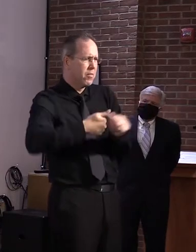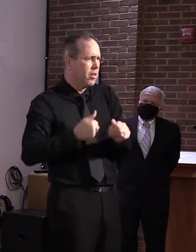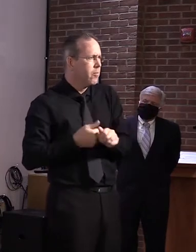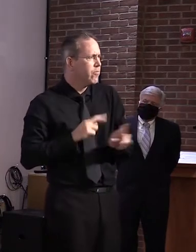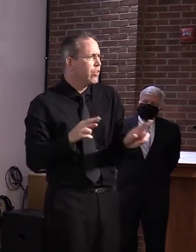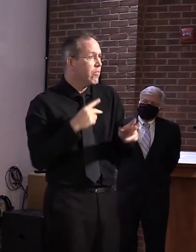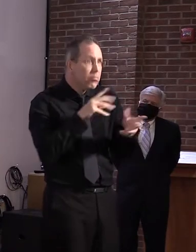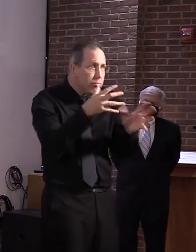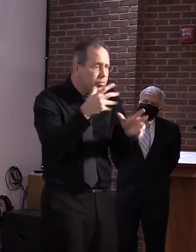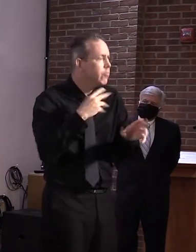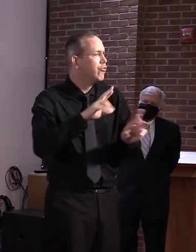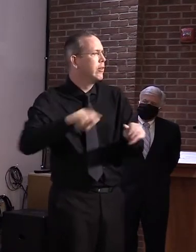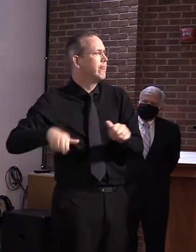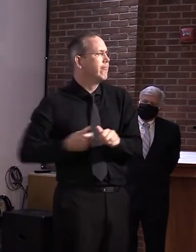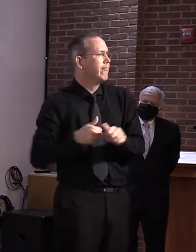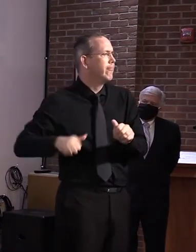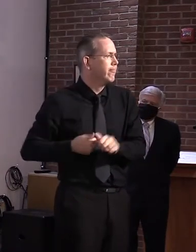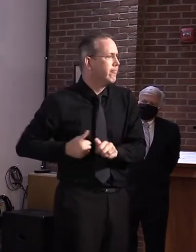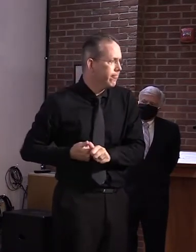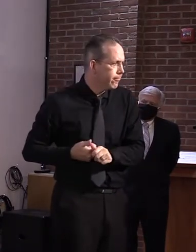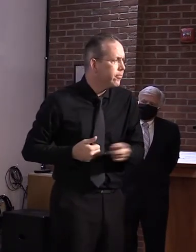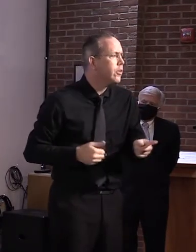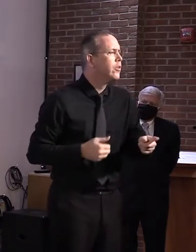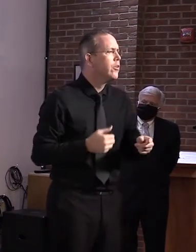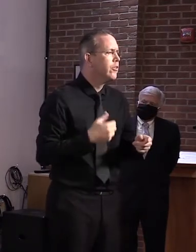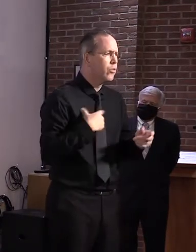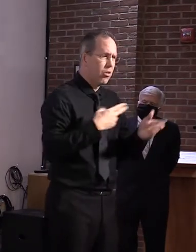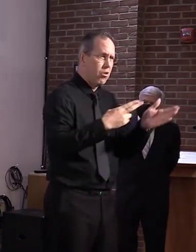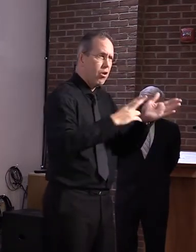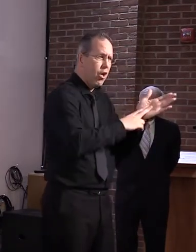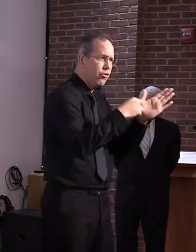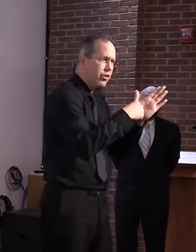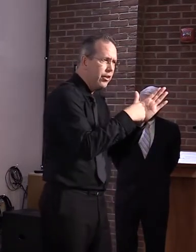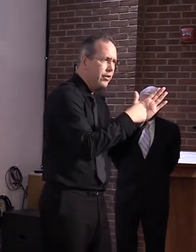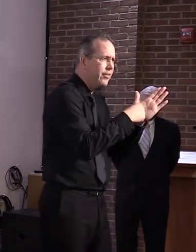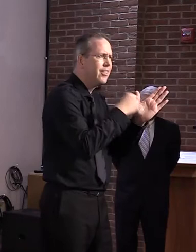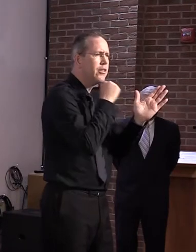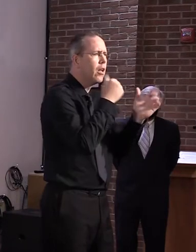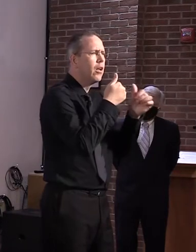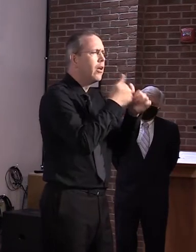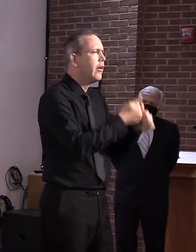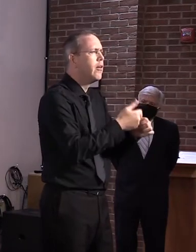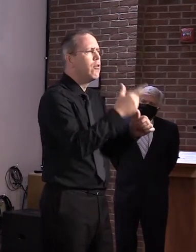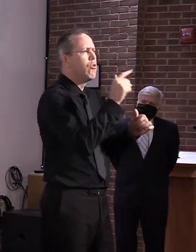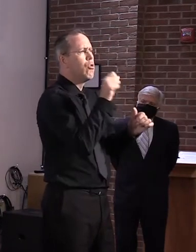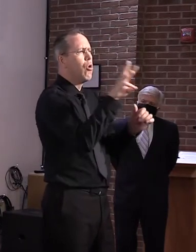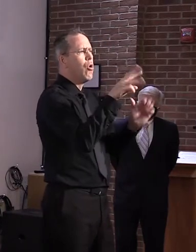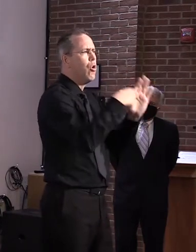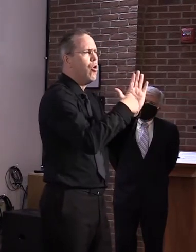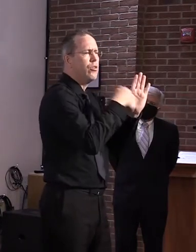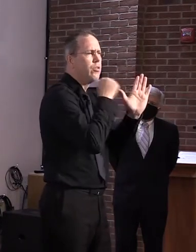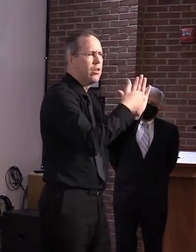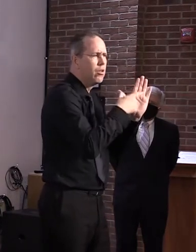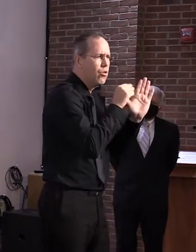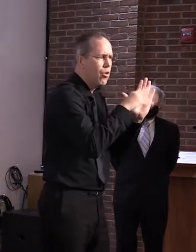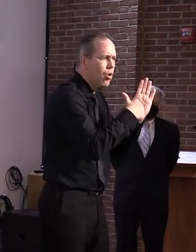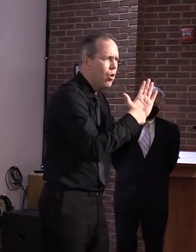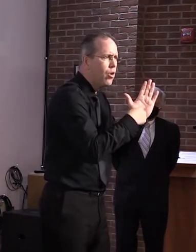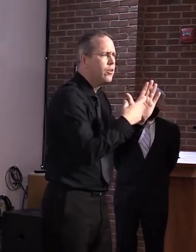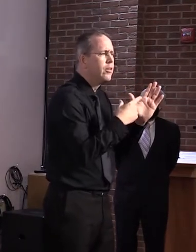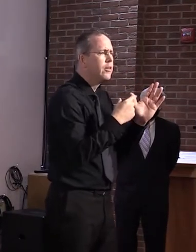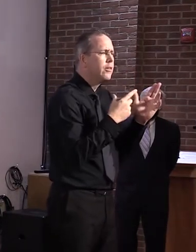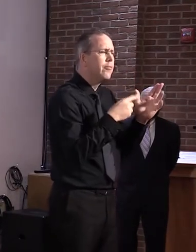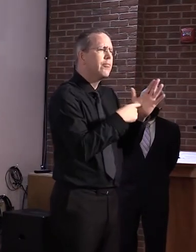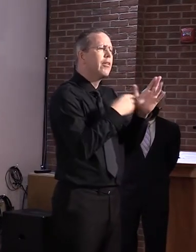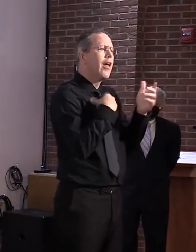law. What it does do, though, as institutions, we do have administrative, judicial control